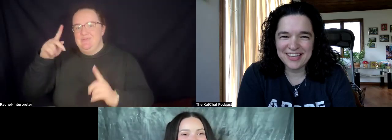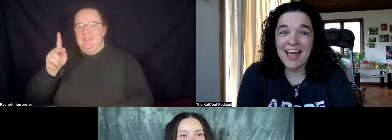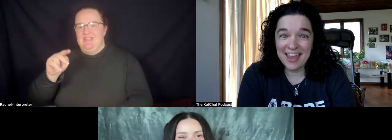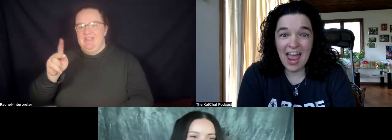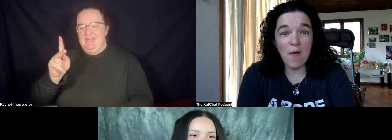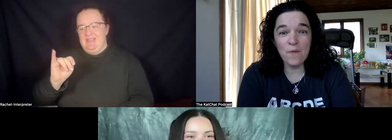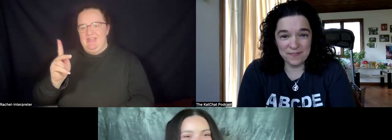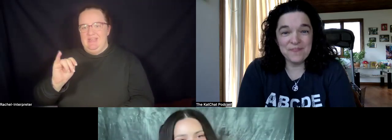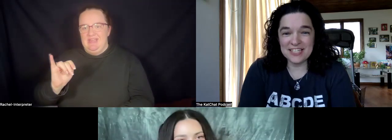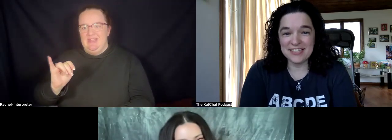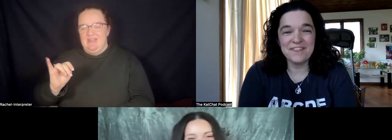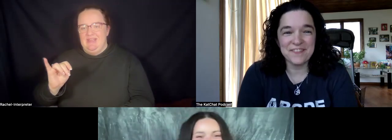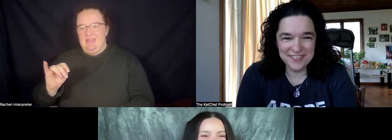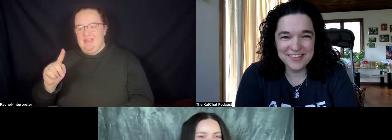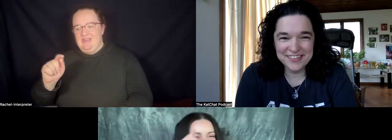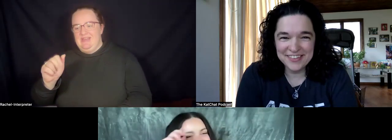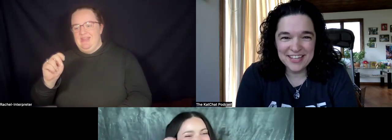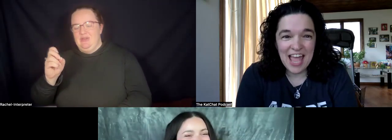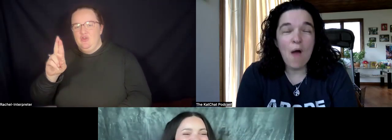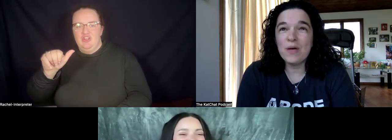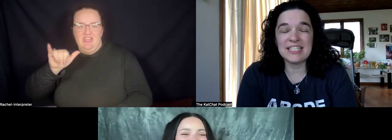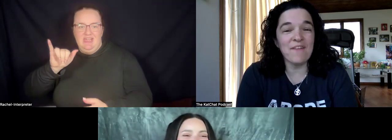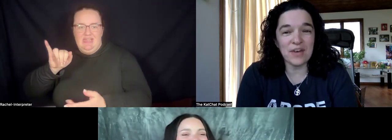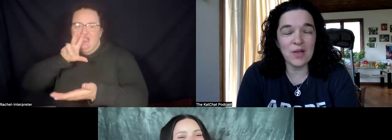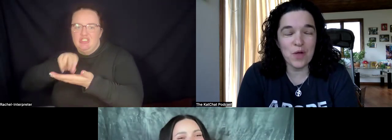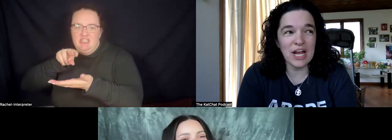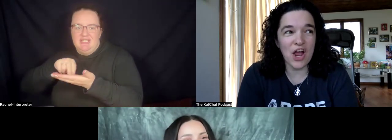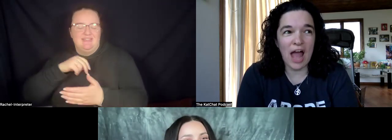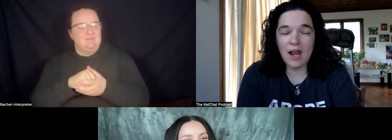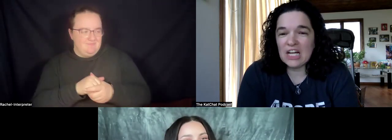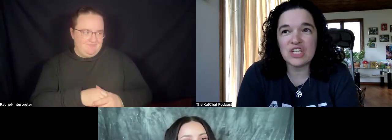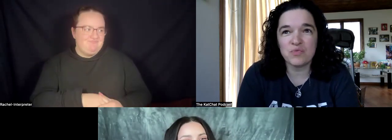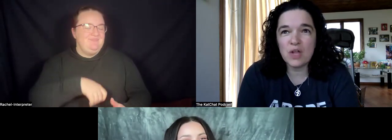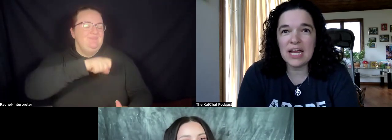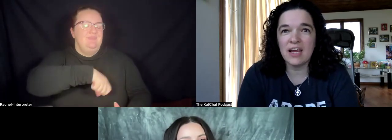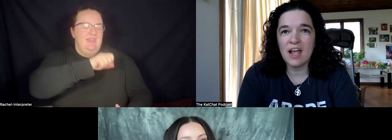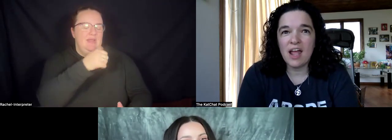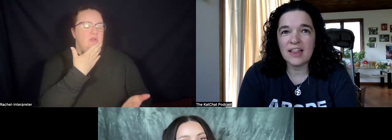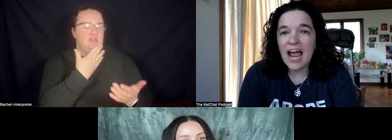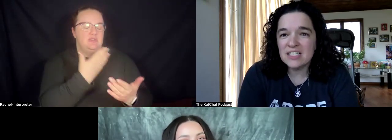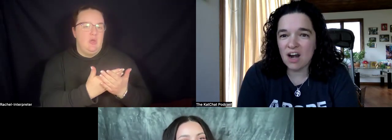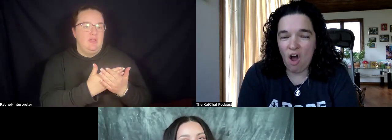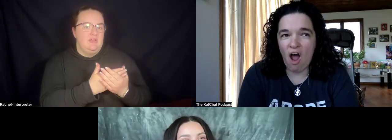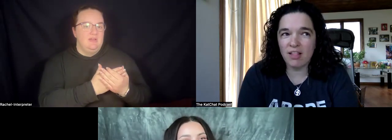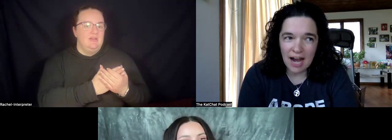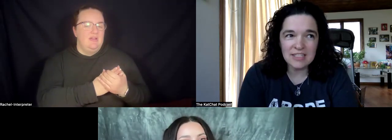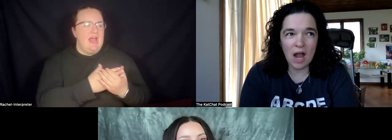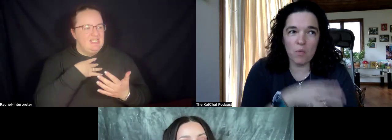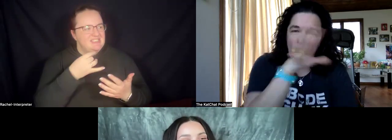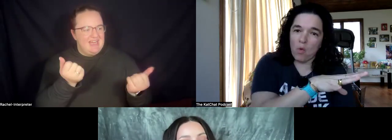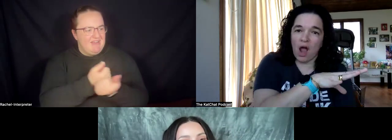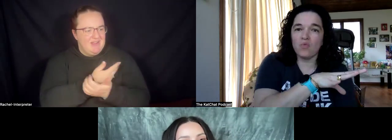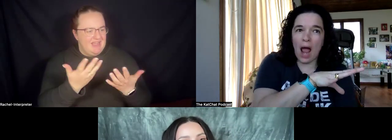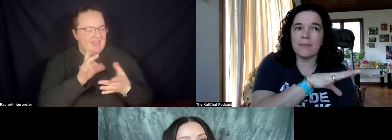Kiki's tandoori chicken. It was definitely really good. I just really liked it all. Like I